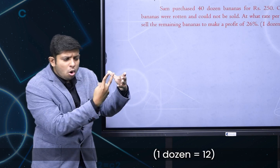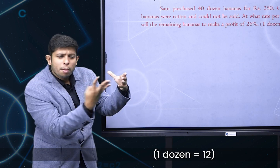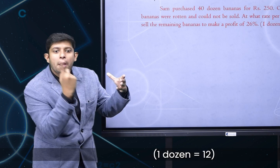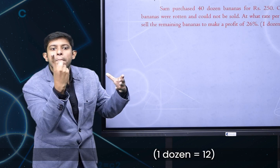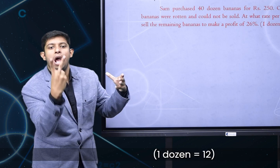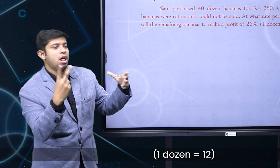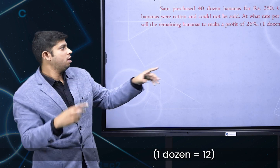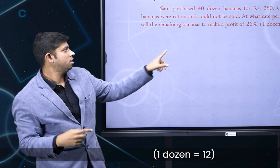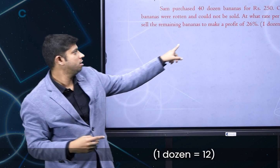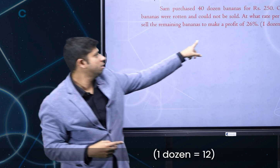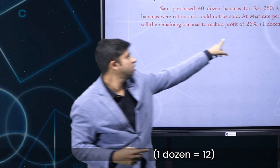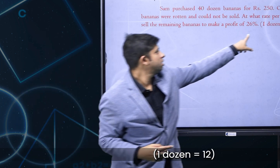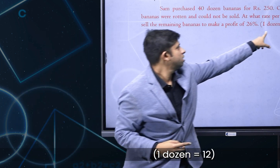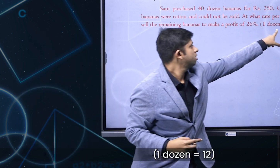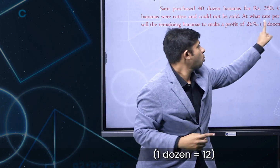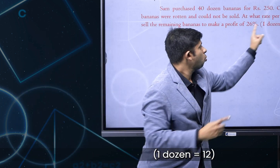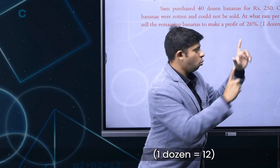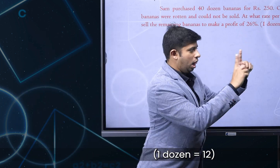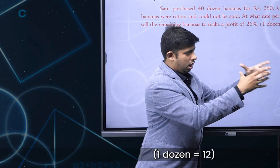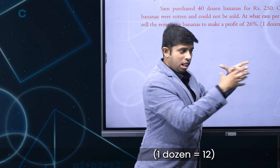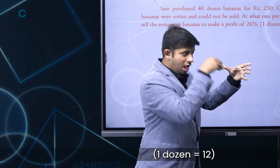1 dozen is equal to 12.